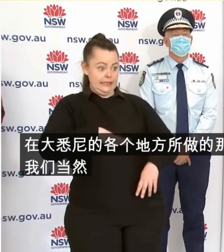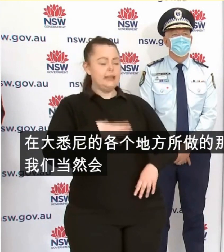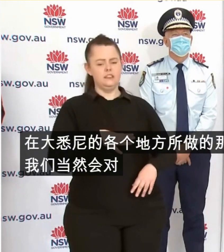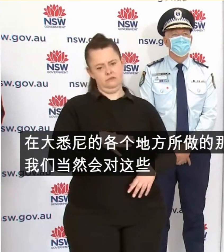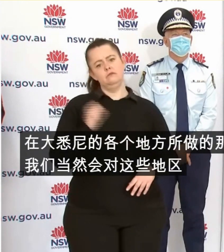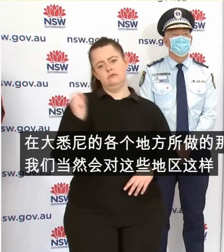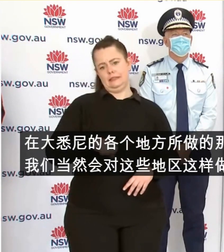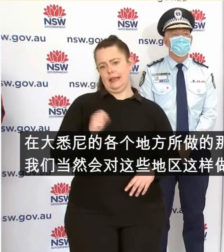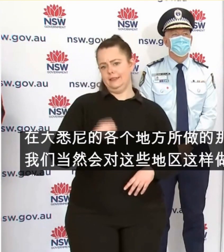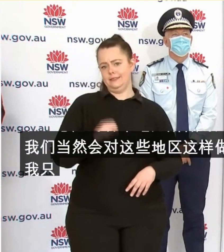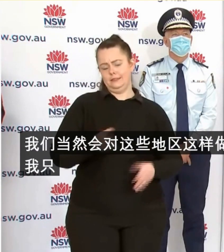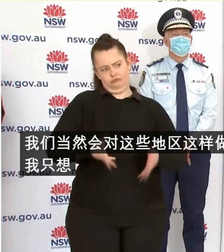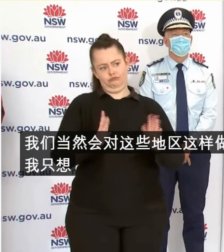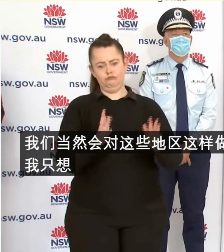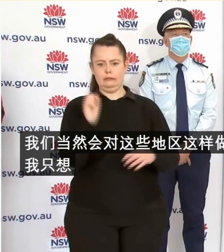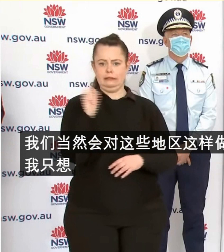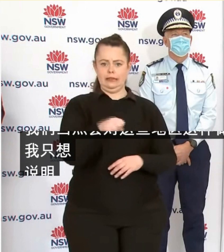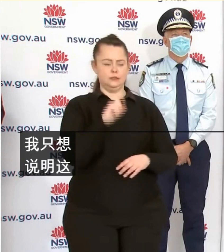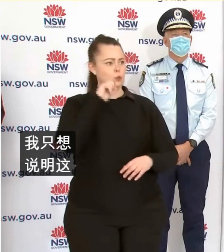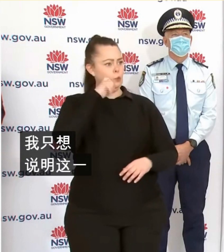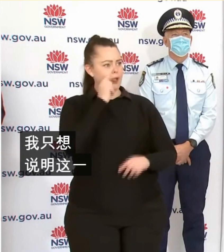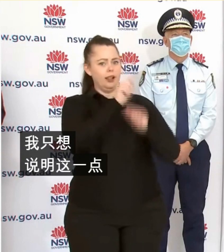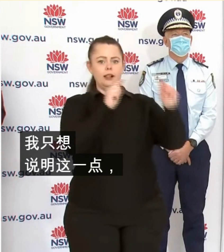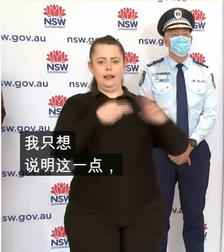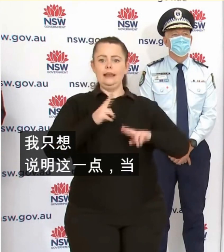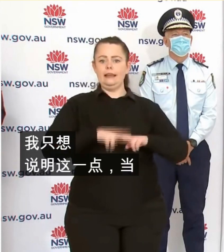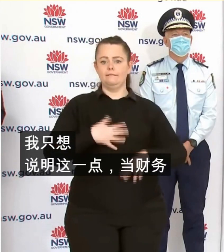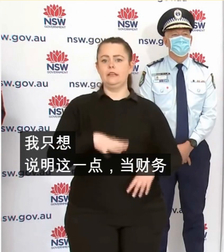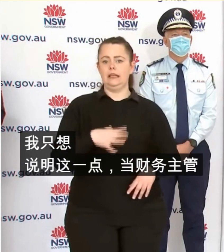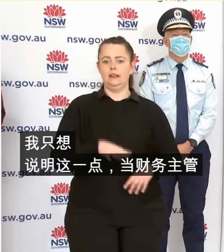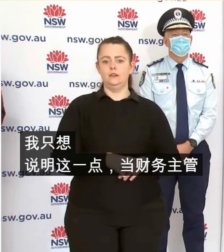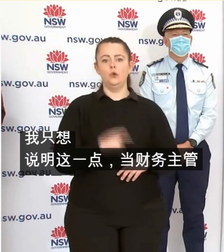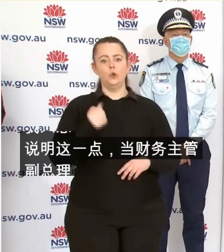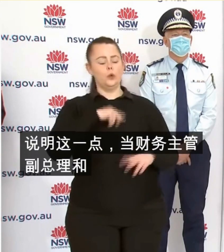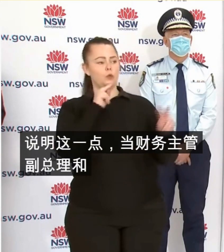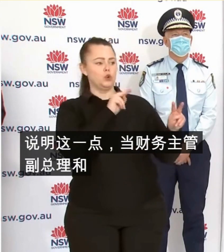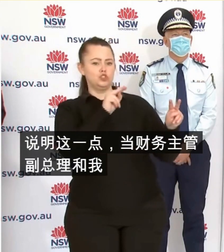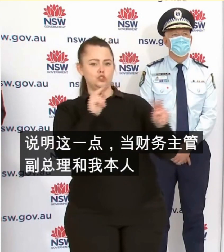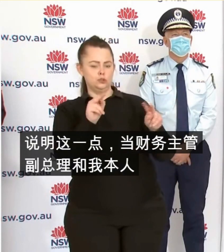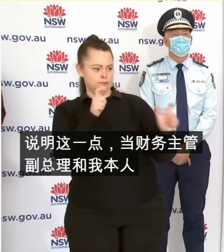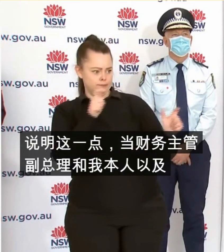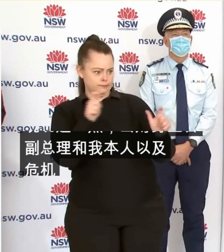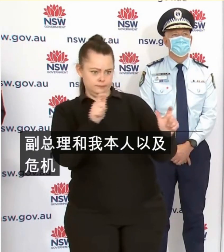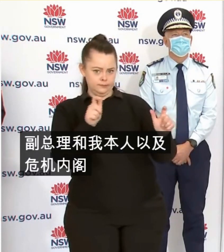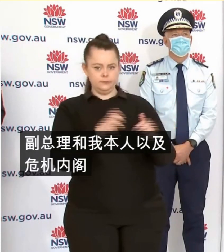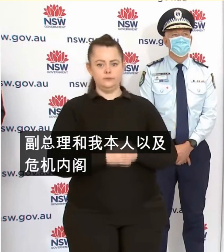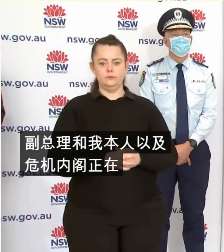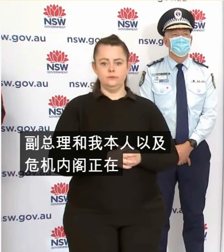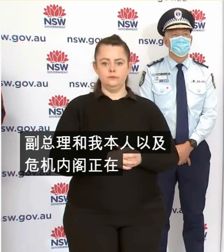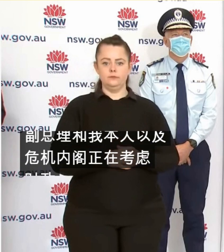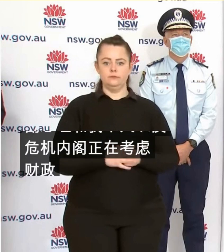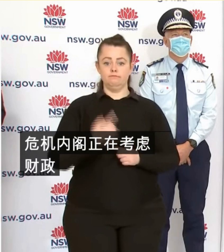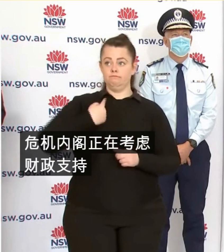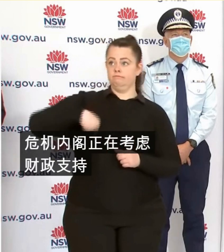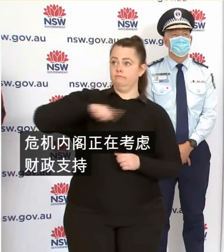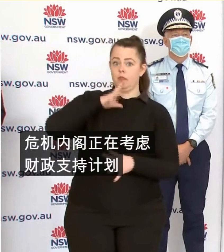various parts of Greater Sydney. Of course, we'll do that to the regions. And I just want to make this point that when the Treasurer, the Deputy Premier and myself and the Crisis